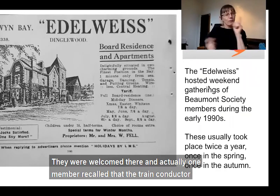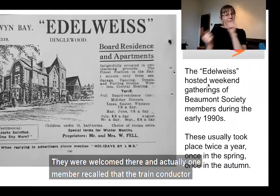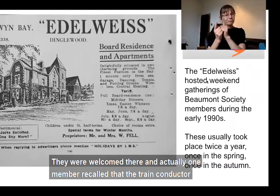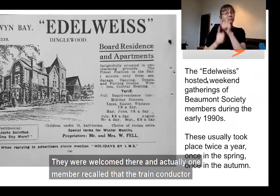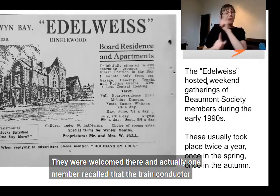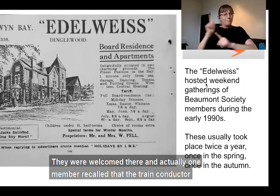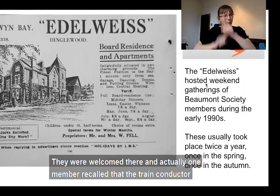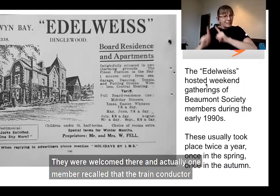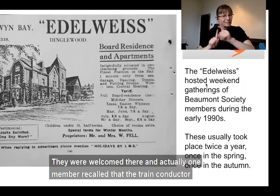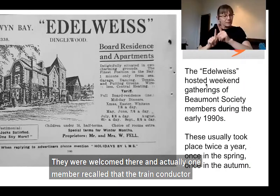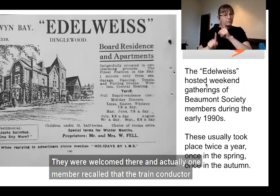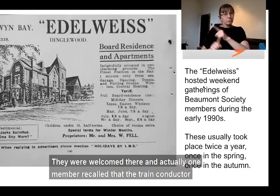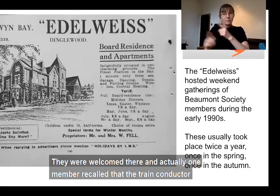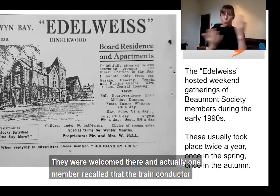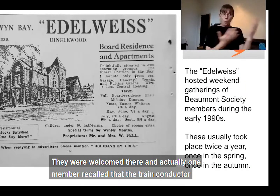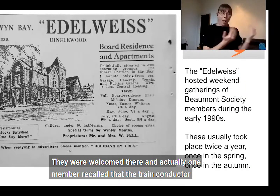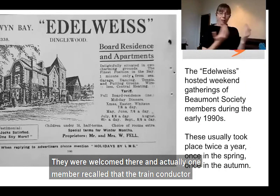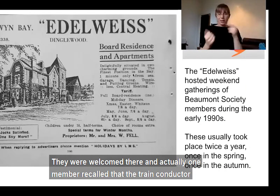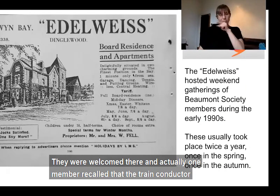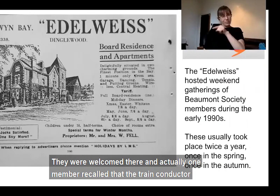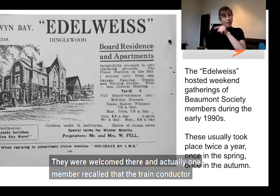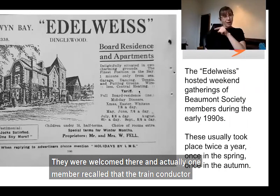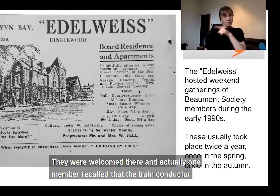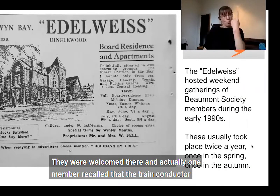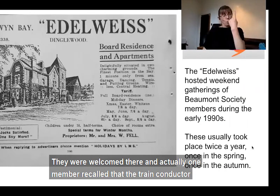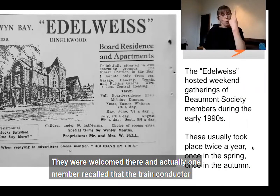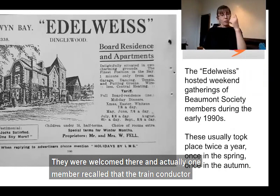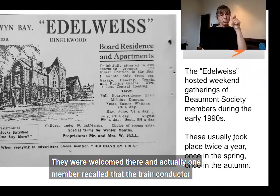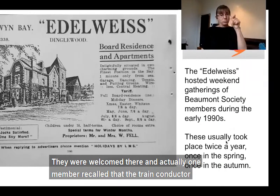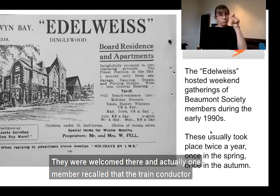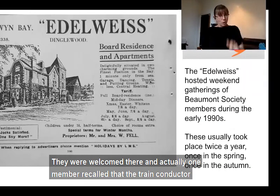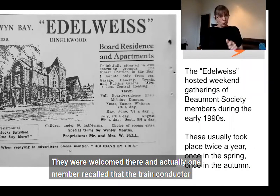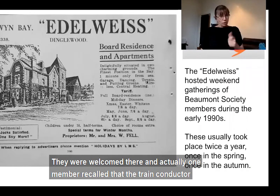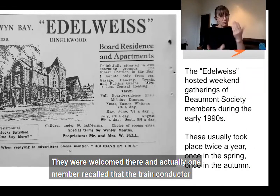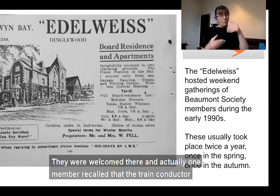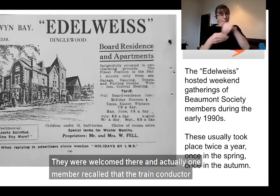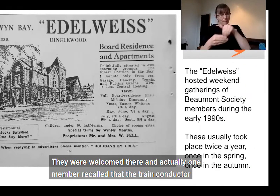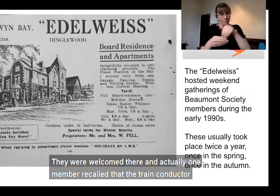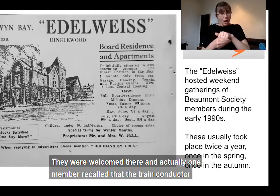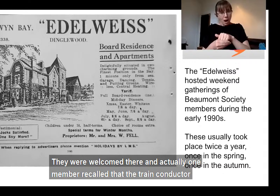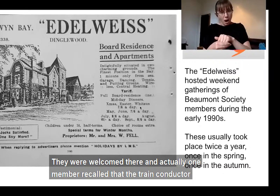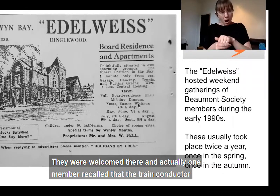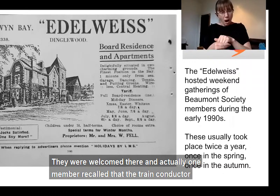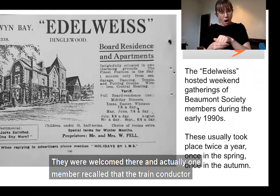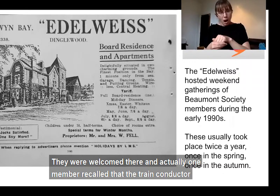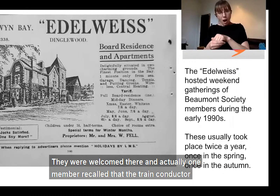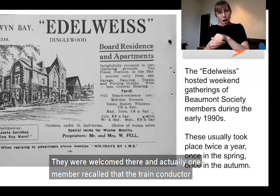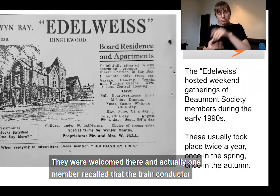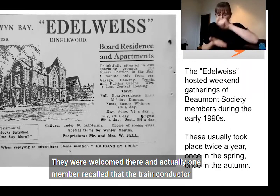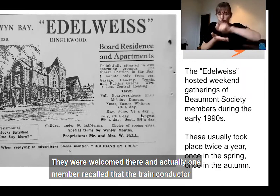They were welcome there, and actually one member recalled that